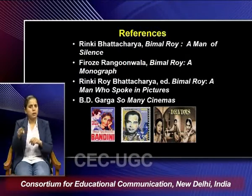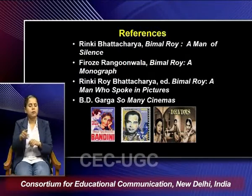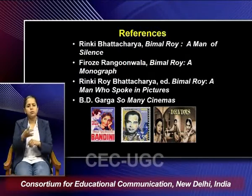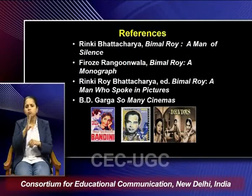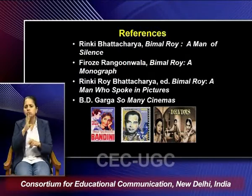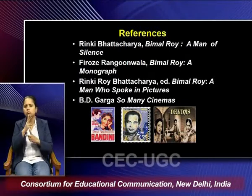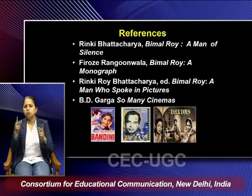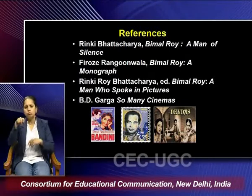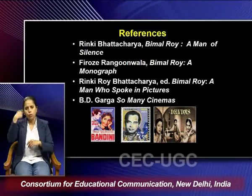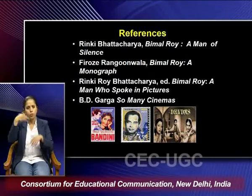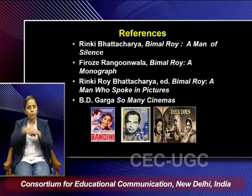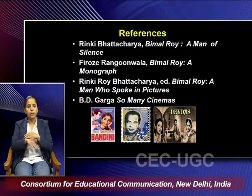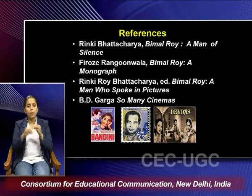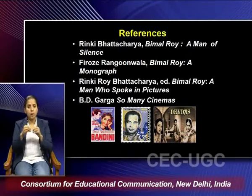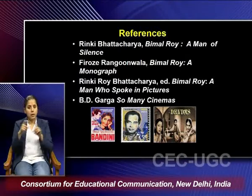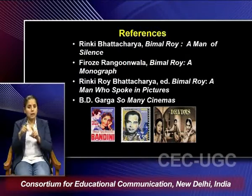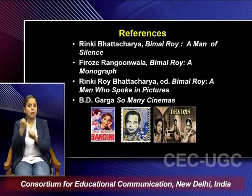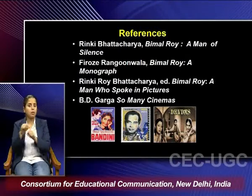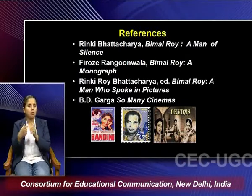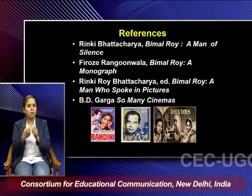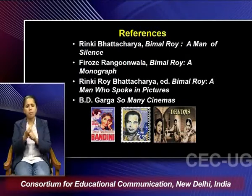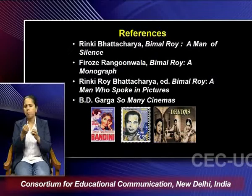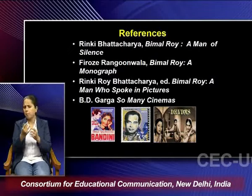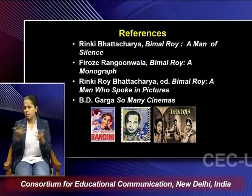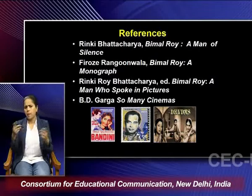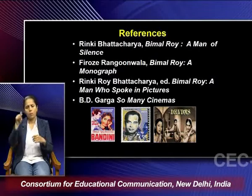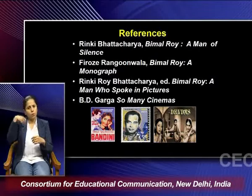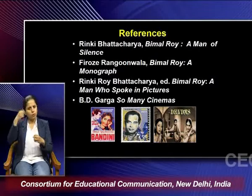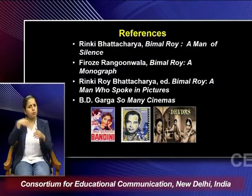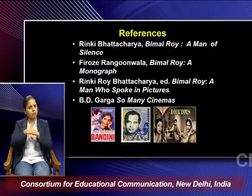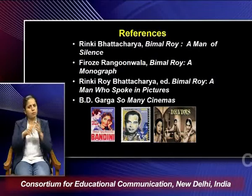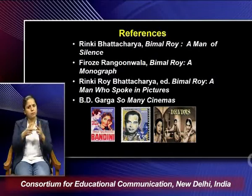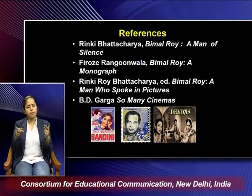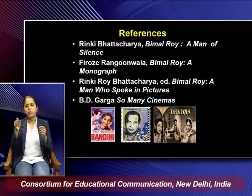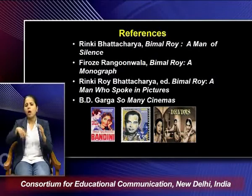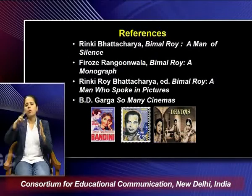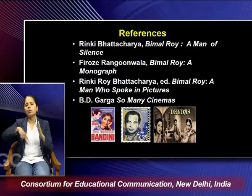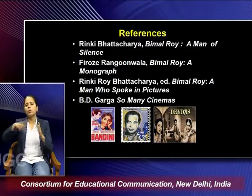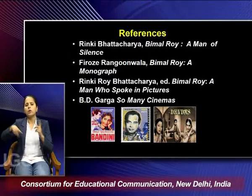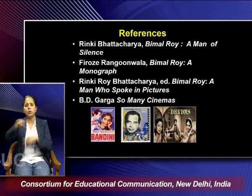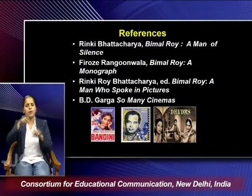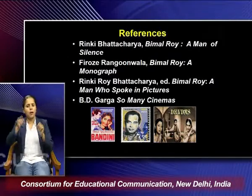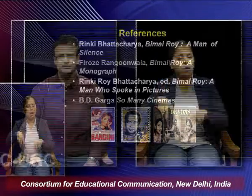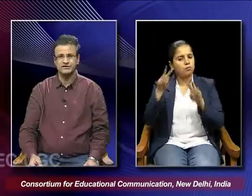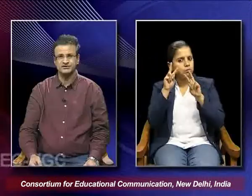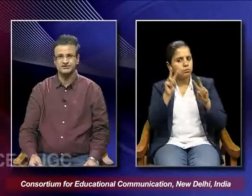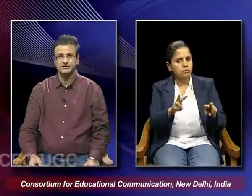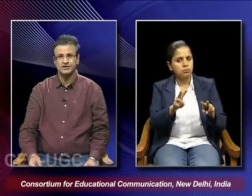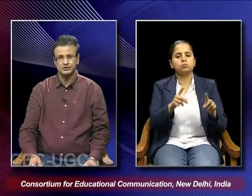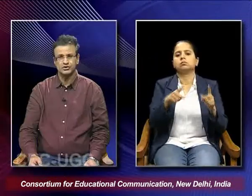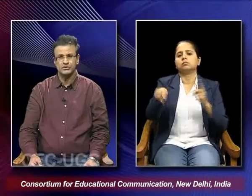Pictures, B.D. Garg, So Many Cinemas. So these are some of the readings which one can refer to when one